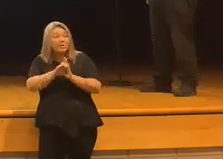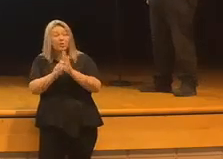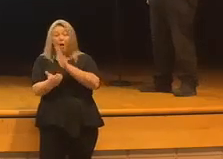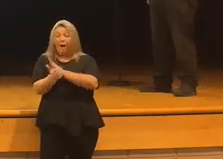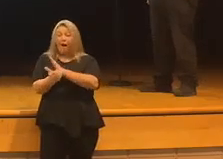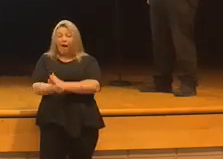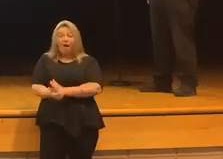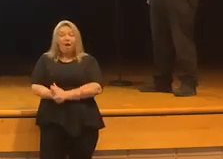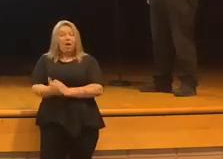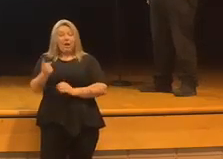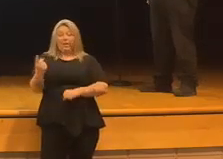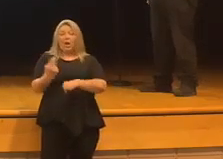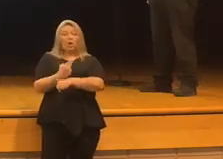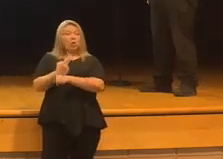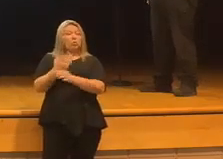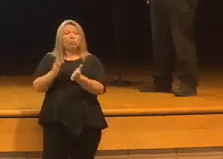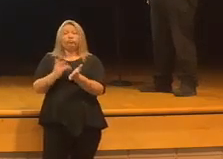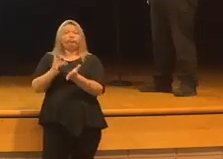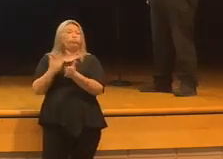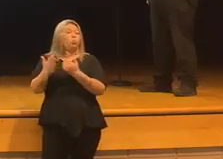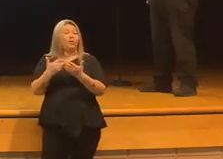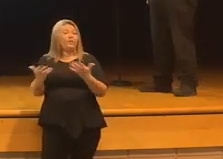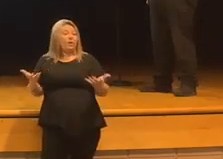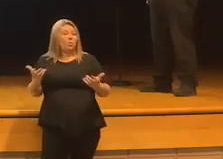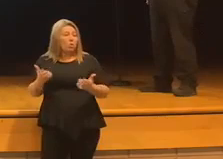use it however they see fit on that.